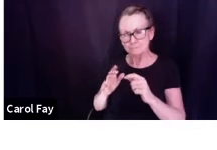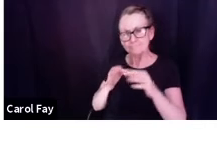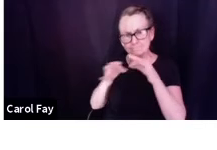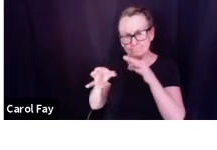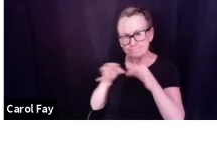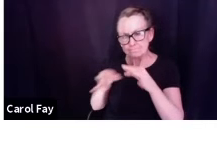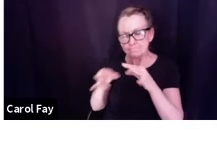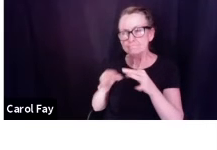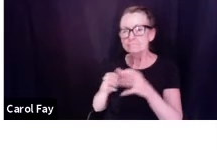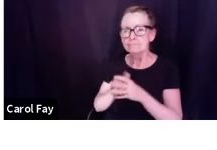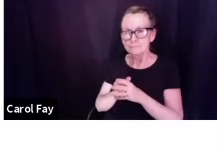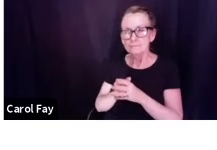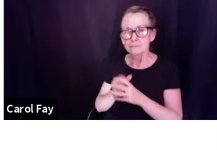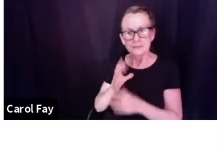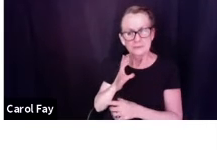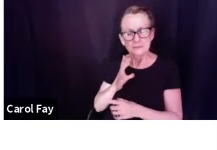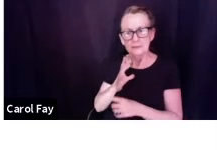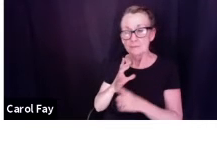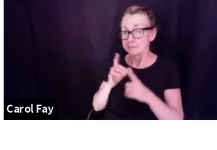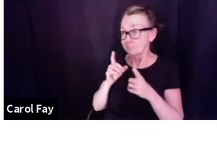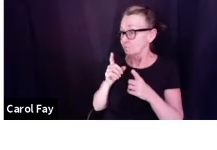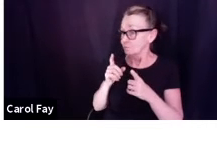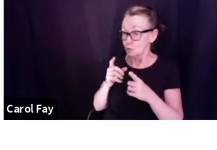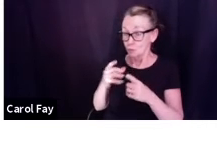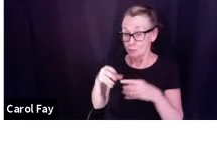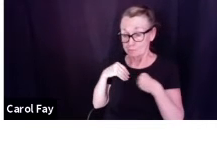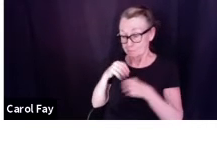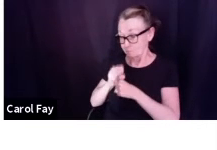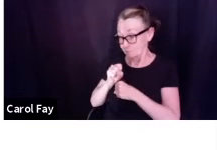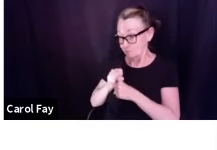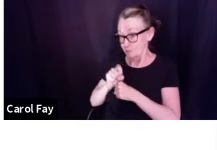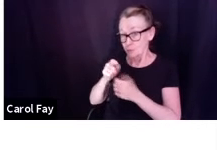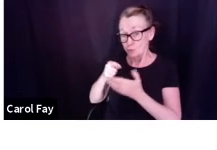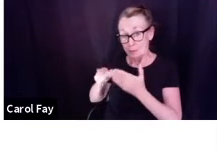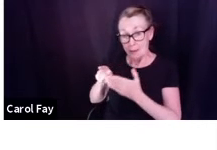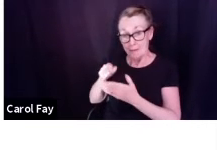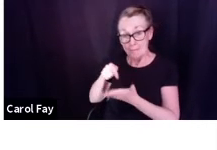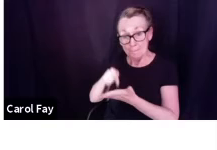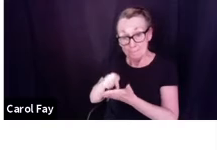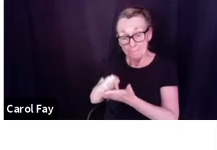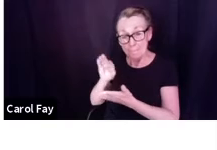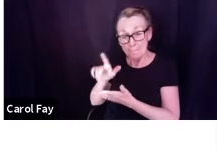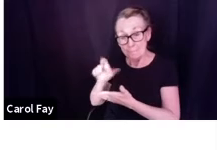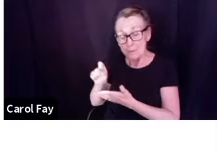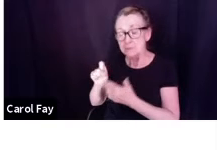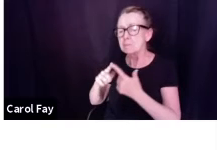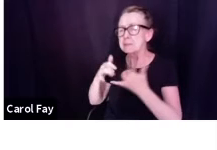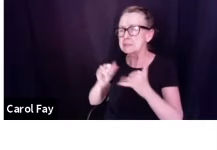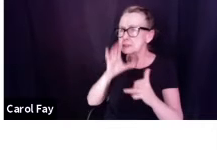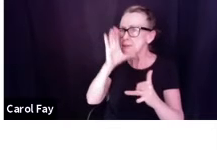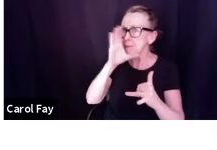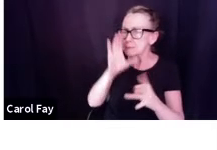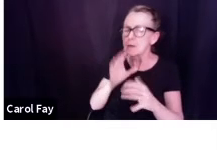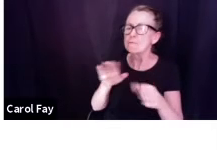that you needed to pay your bills and take the positions while learning new tasks, but you still were applying for full-time positions.